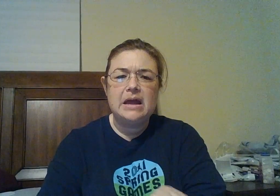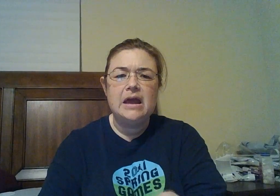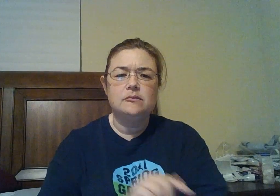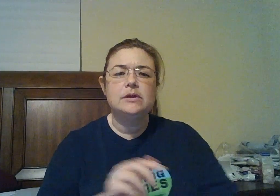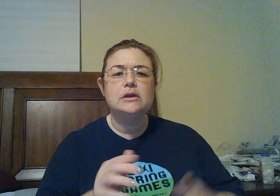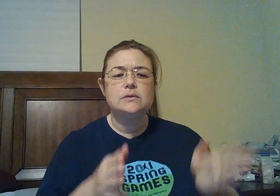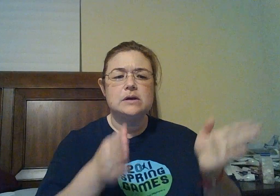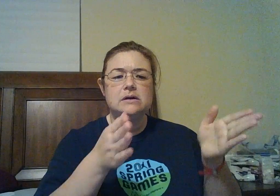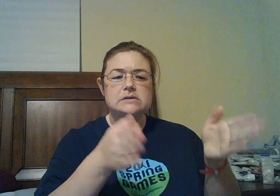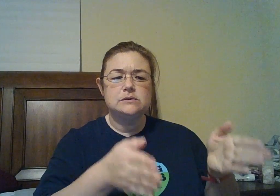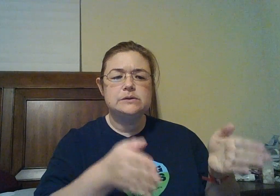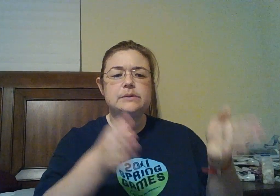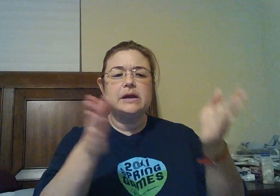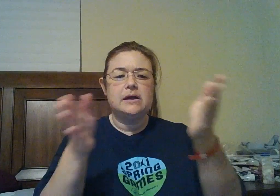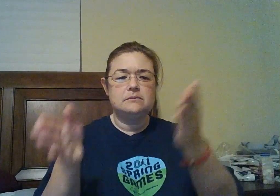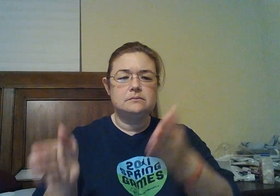8 with clothing. So to plan.